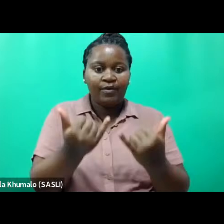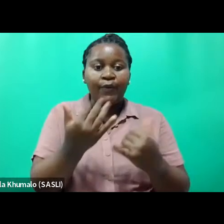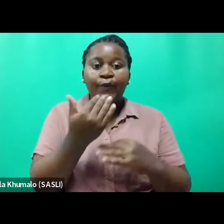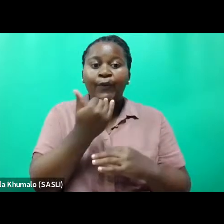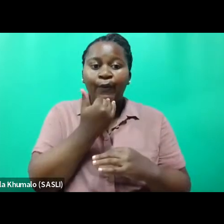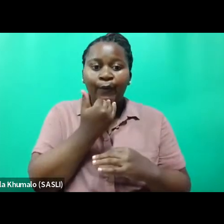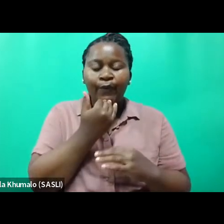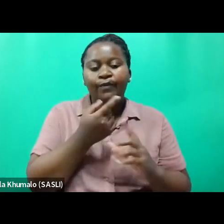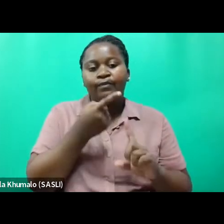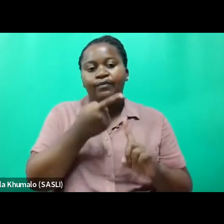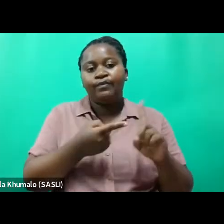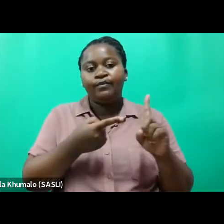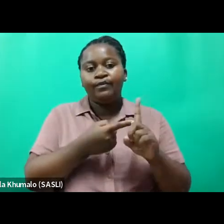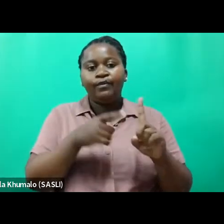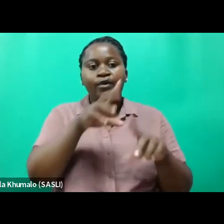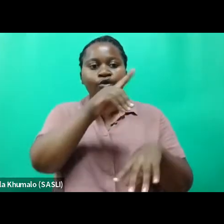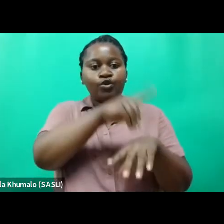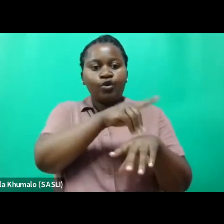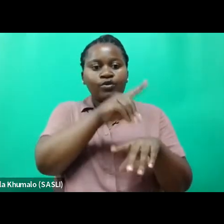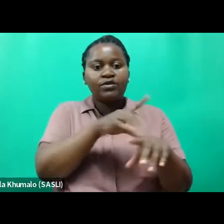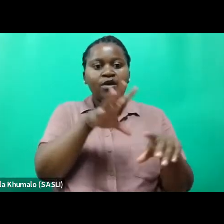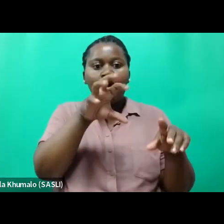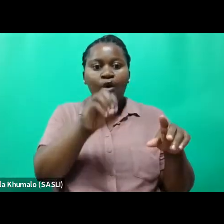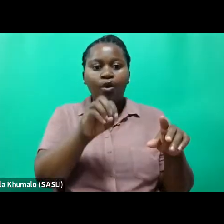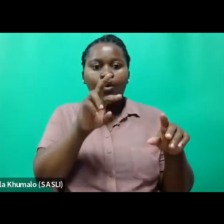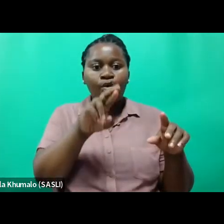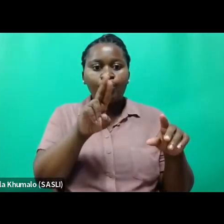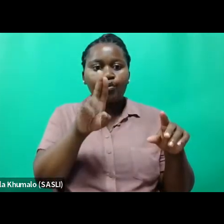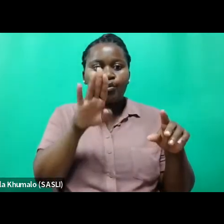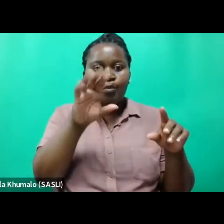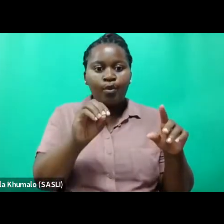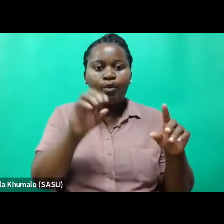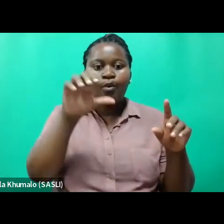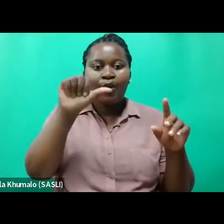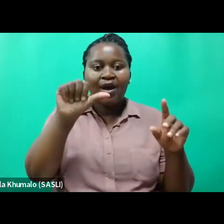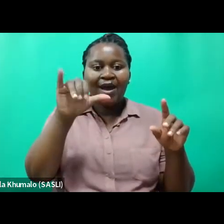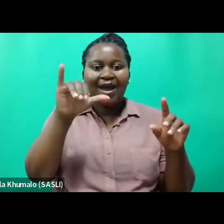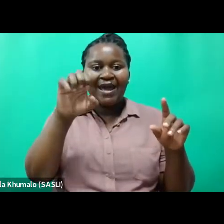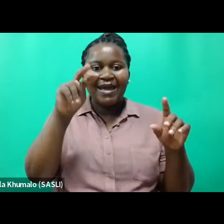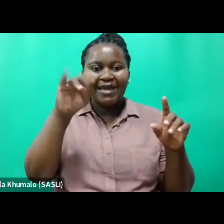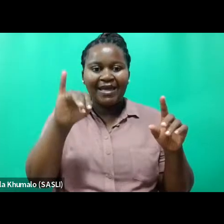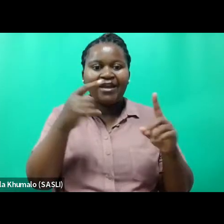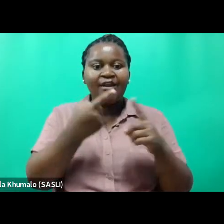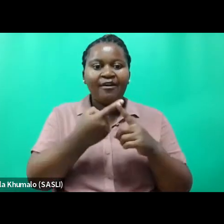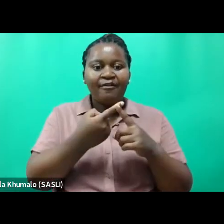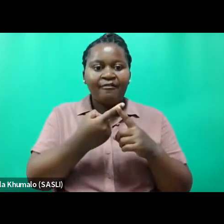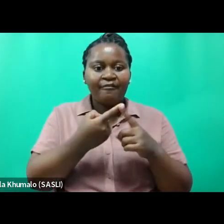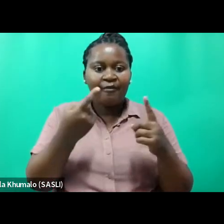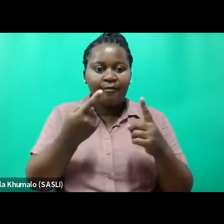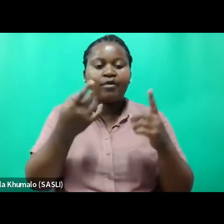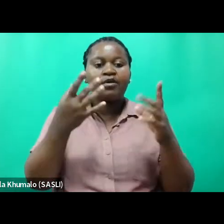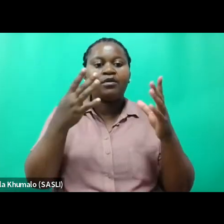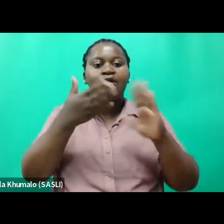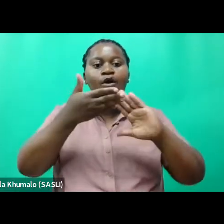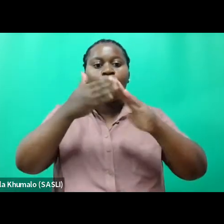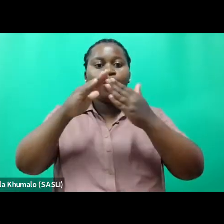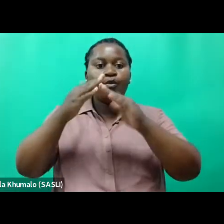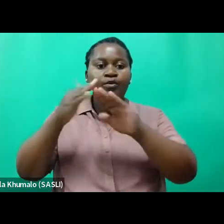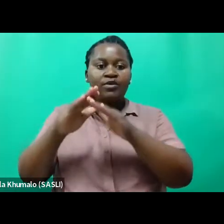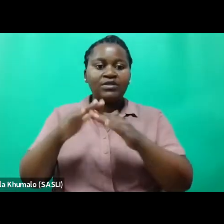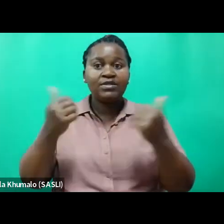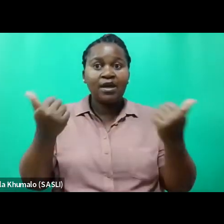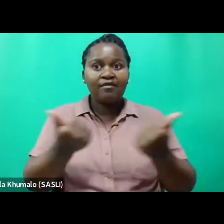Dr. Olurupo Ayeni from the Community Advancement Initiative for